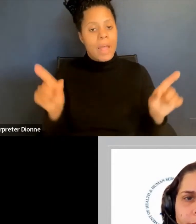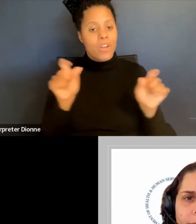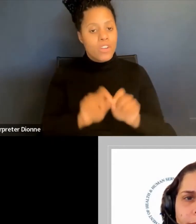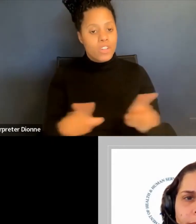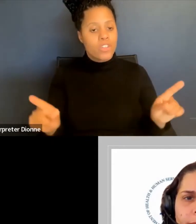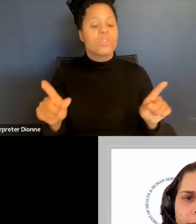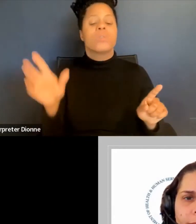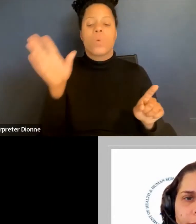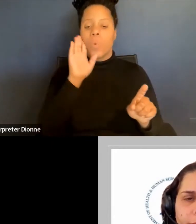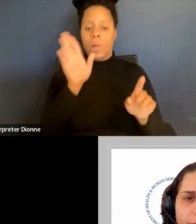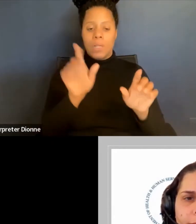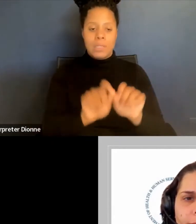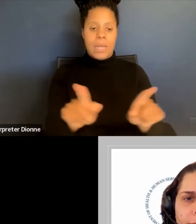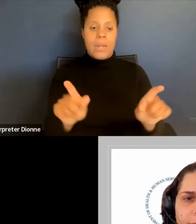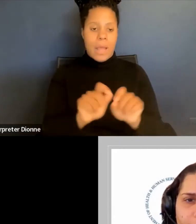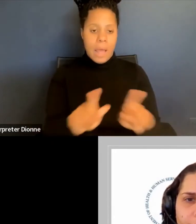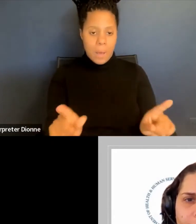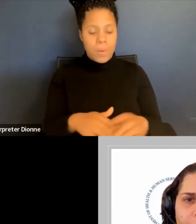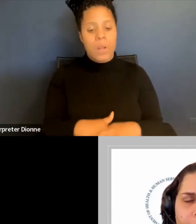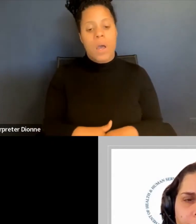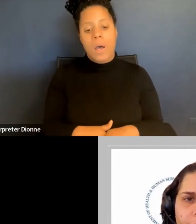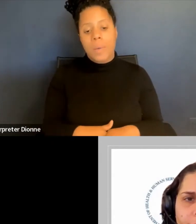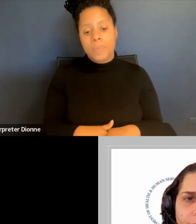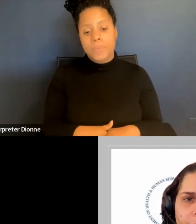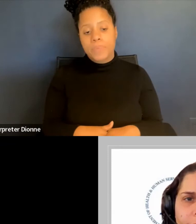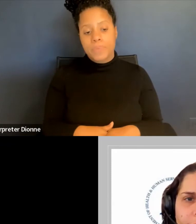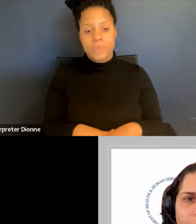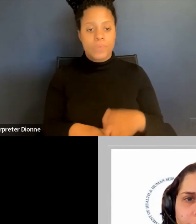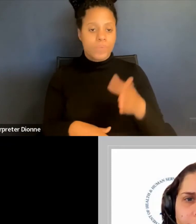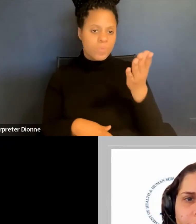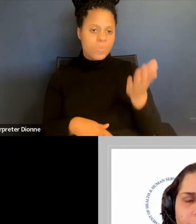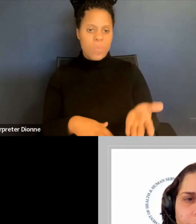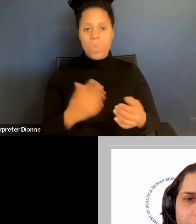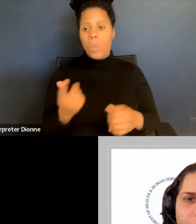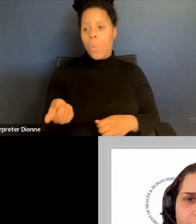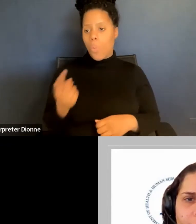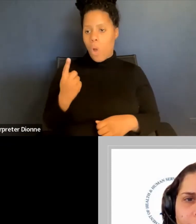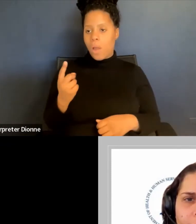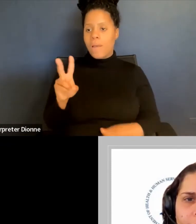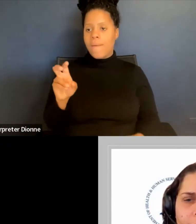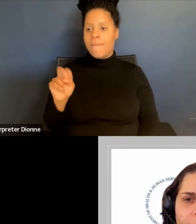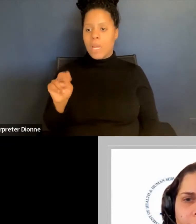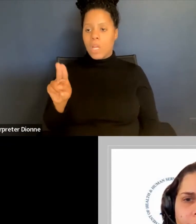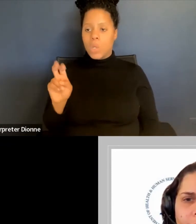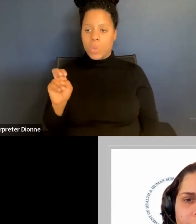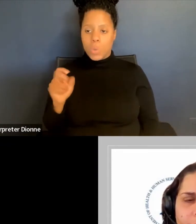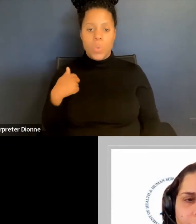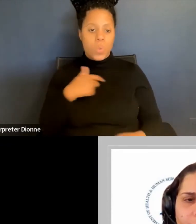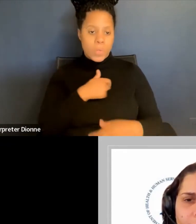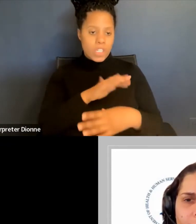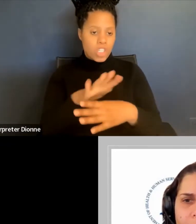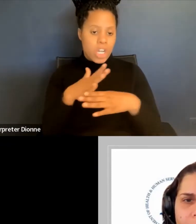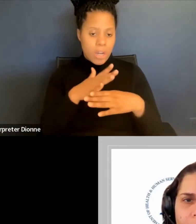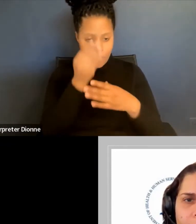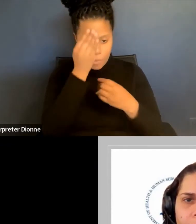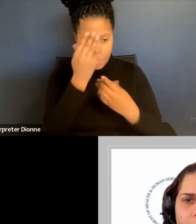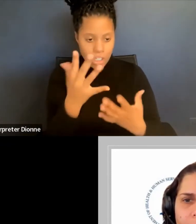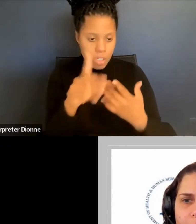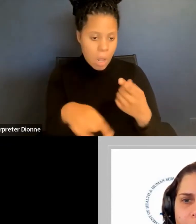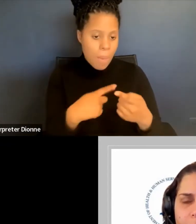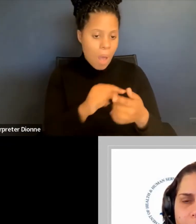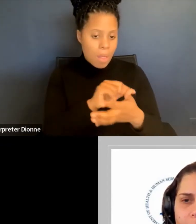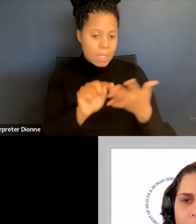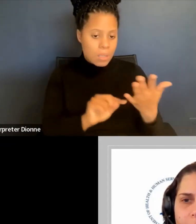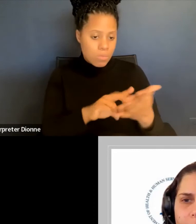center stakeholders. And this is one of the venues that we share information about these programs, but you are also welcome to receive